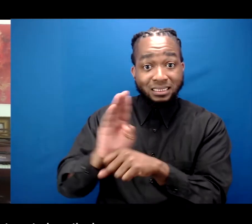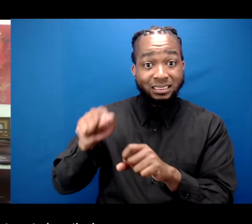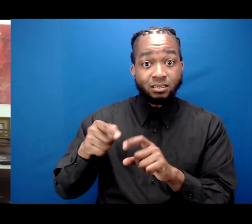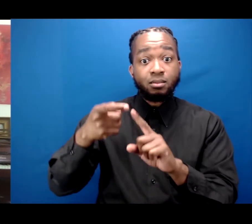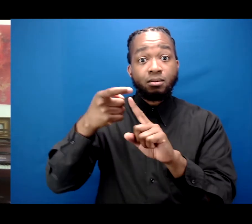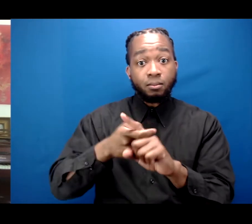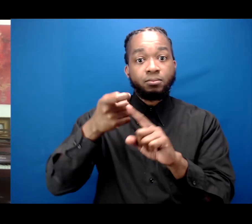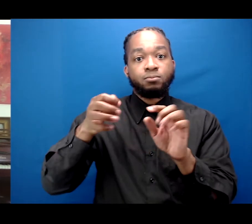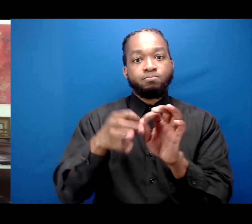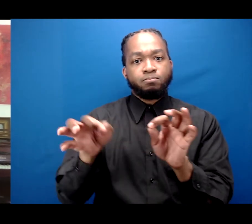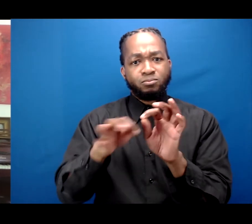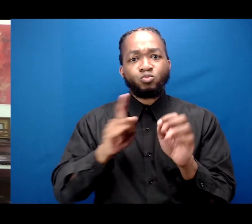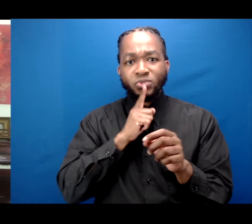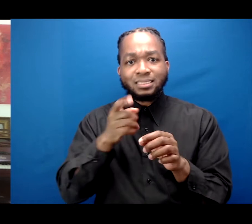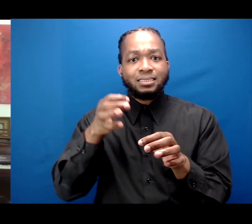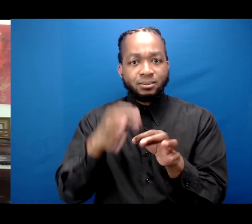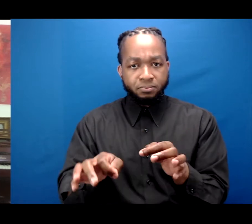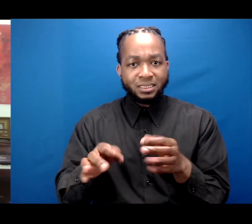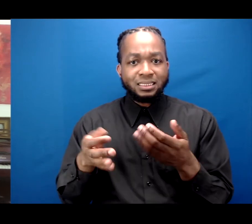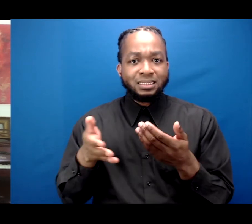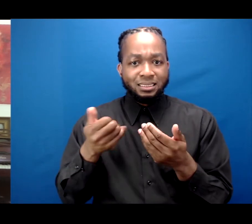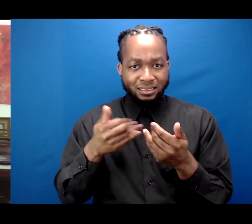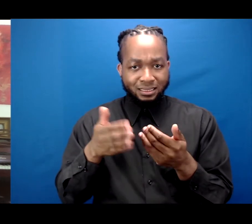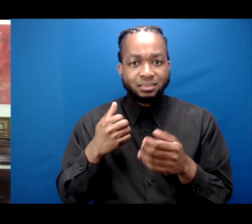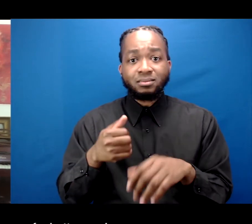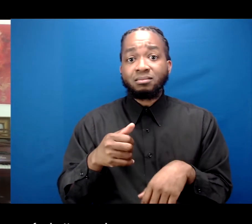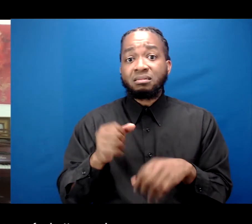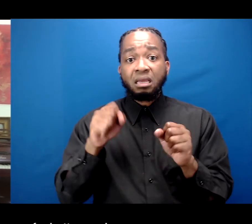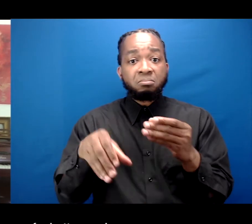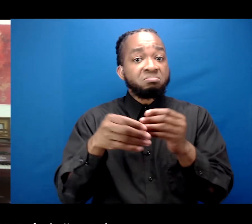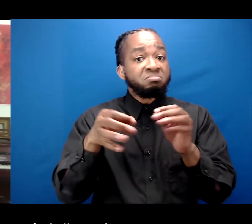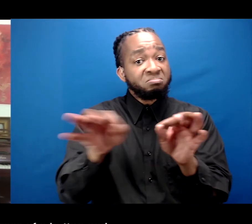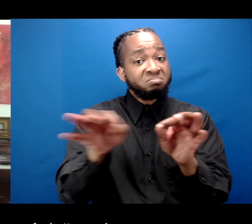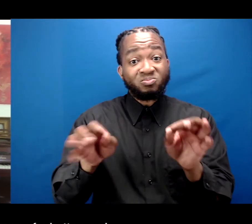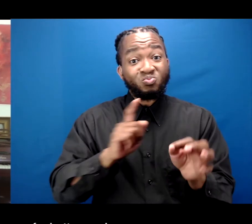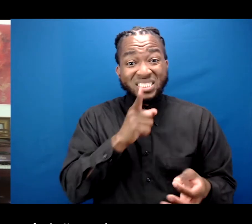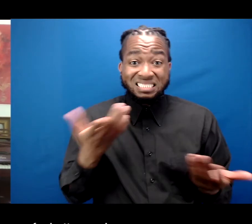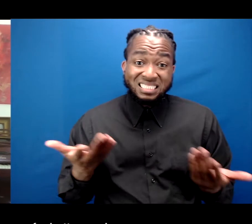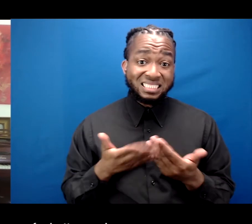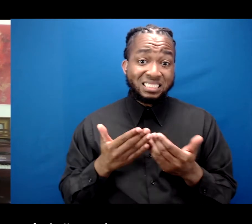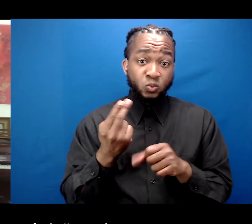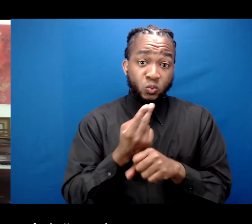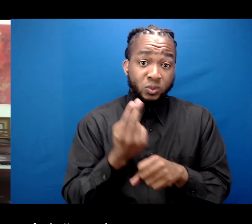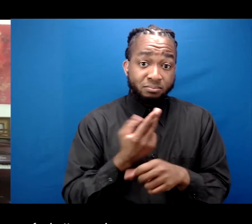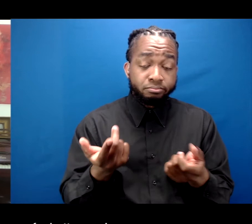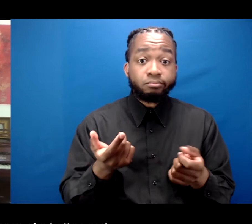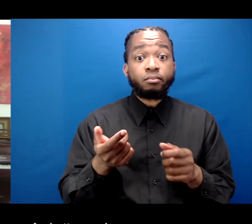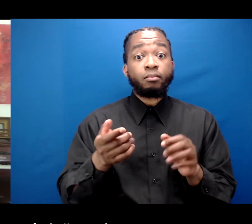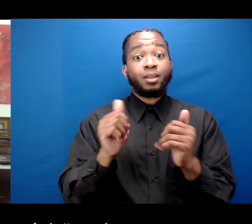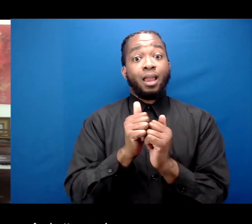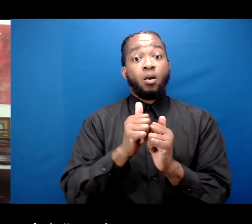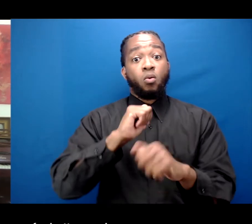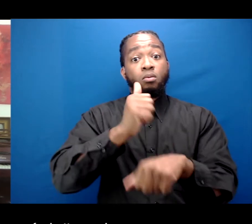creators to add captions. And this feature is easy to use. Captions are generated with the press of a button and can be reviewed